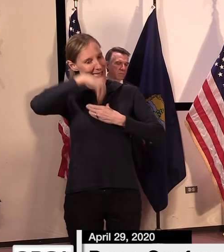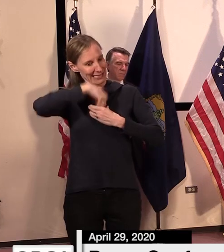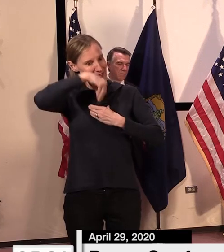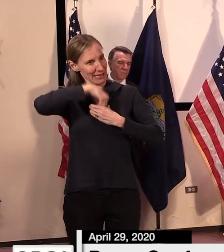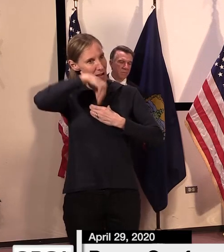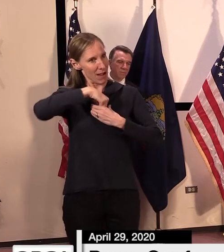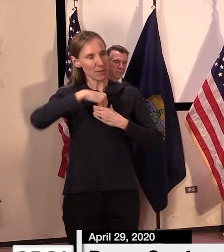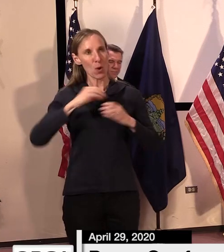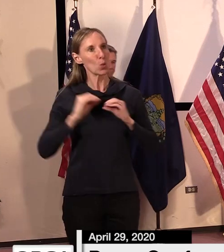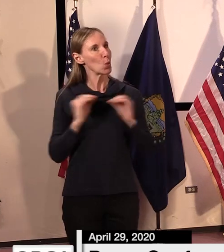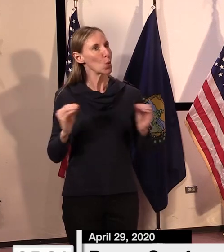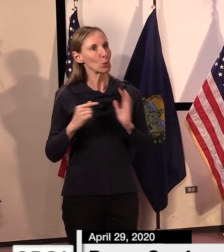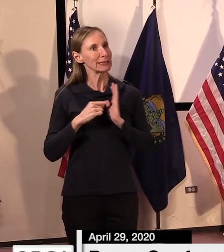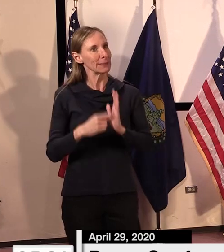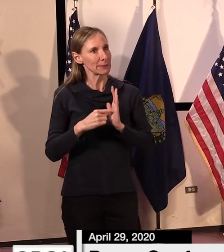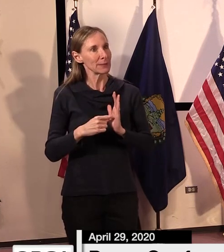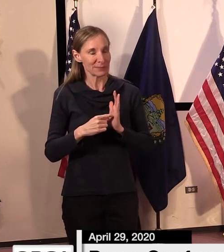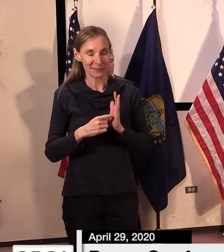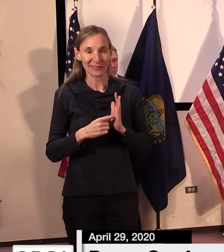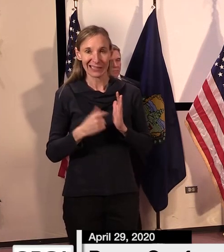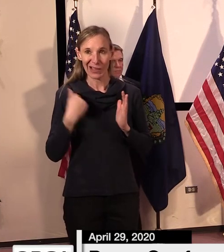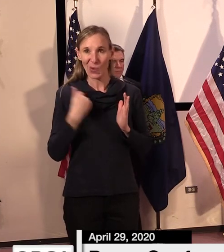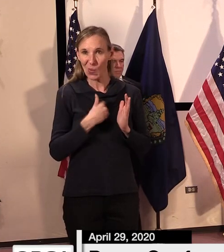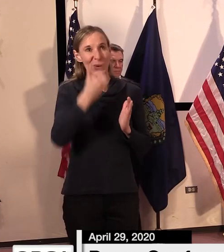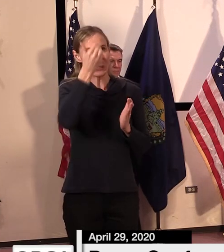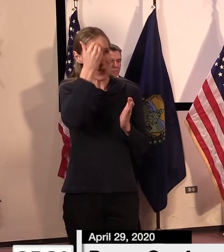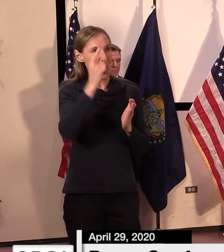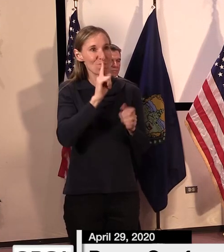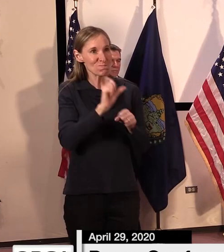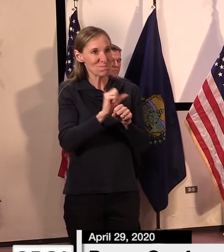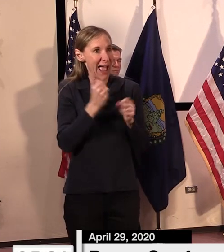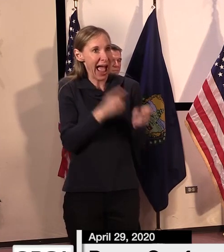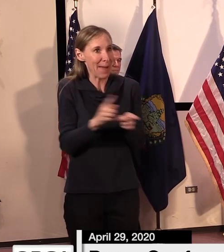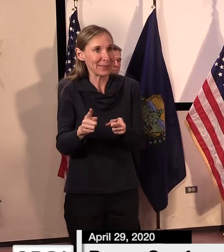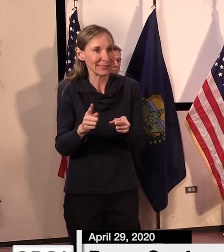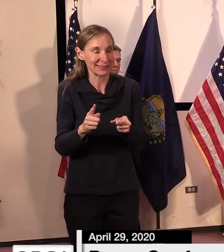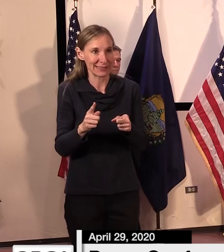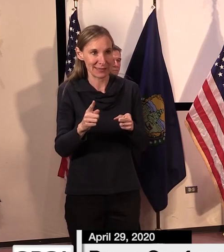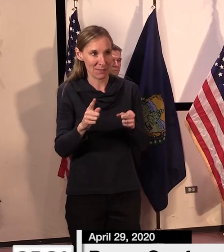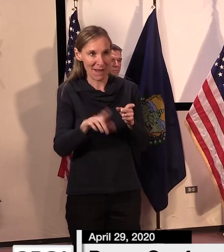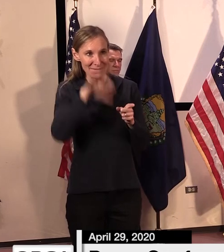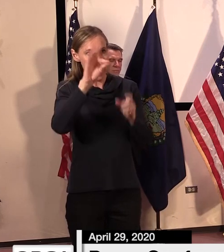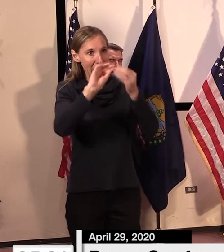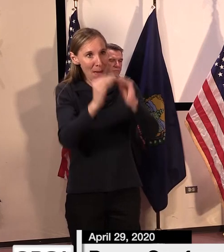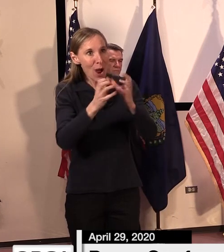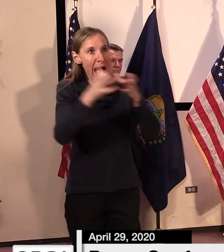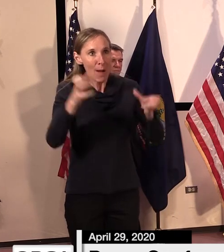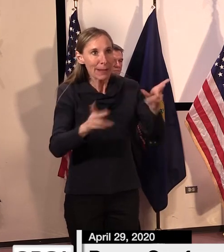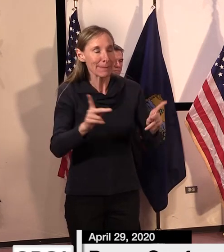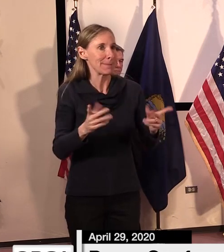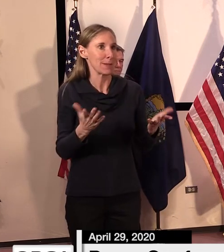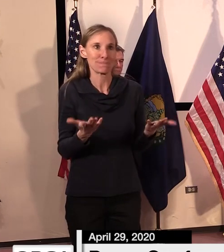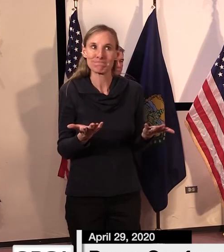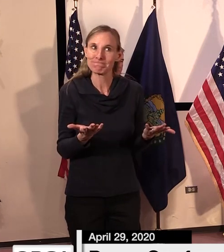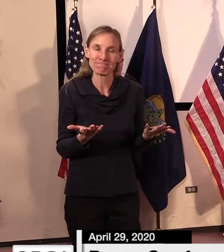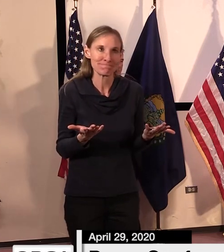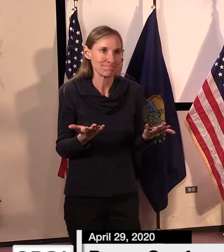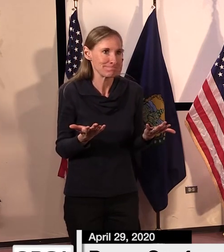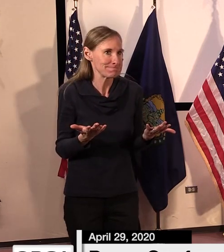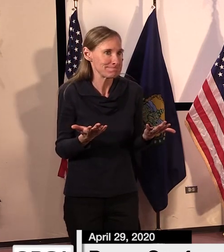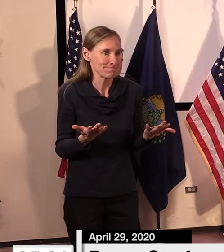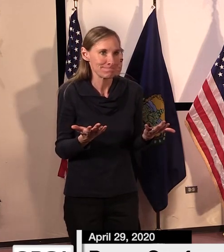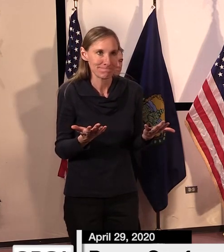does exist, and it's just a matter of quantitating how much. I hope that in the